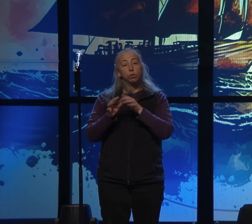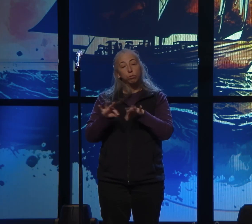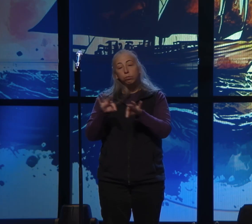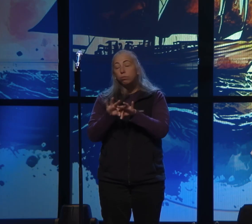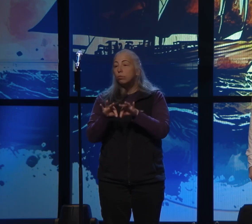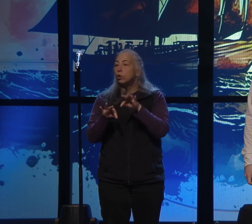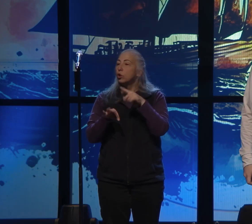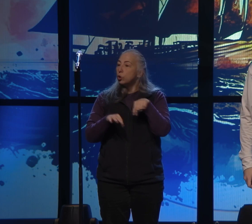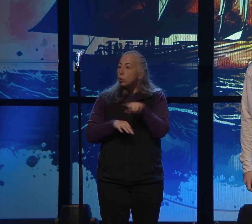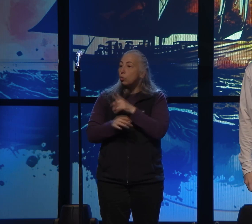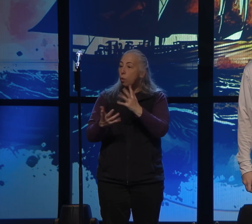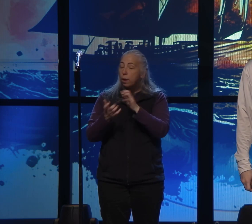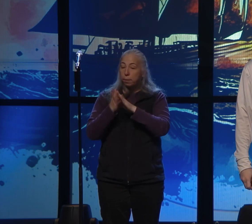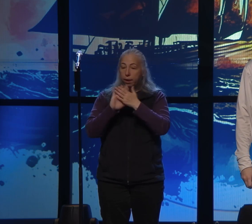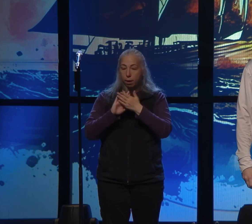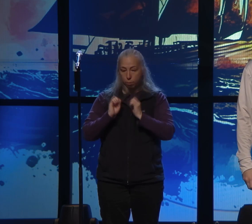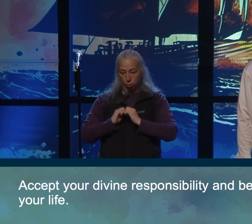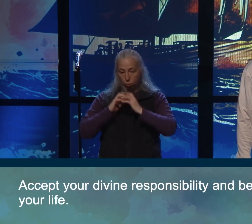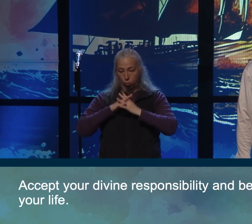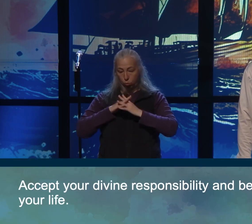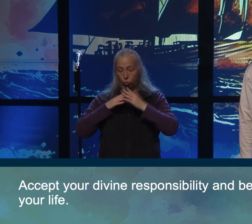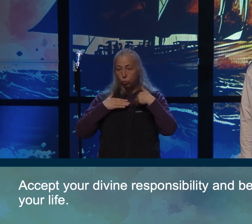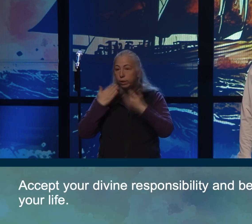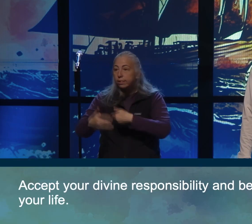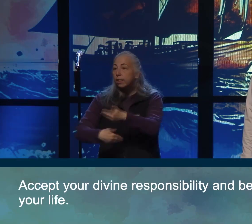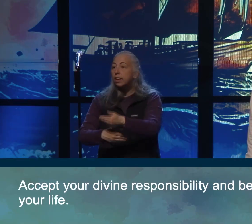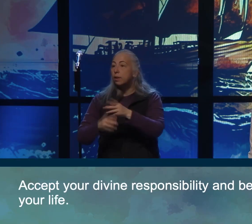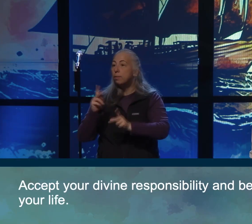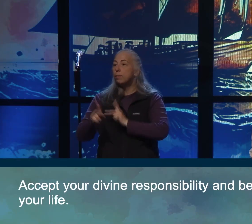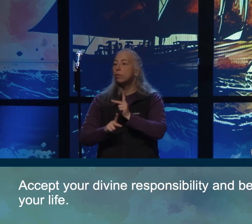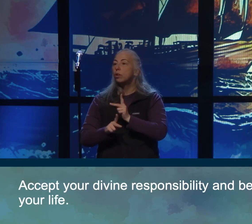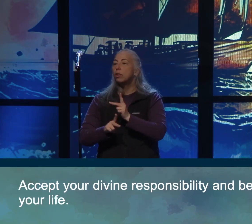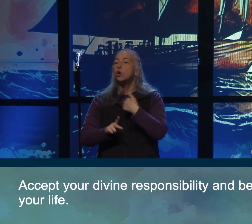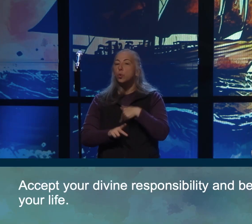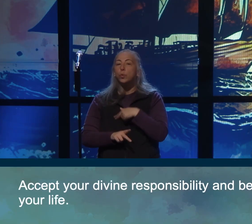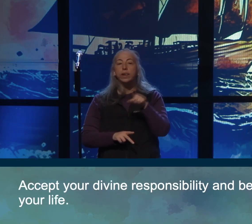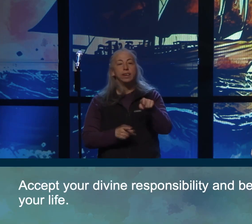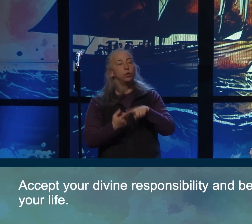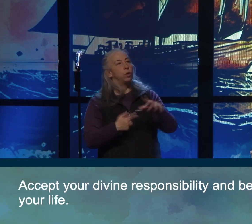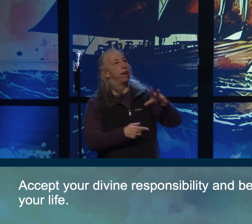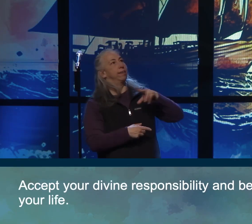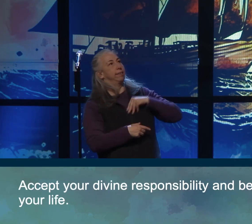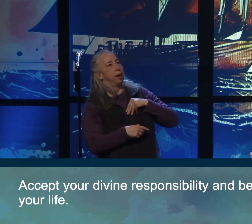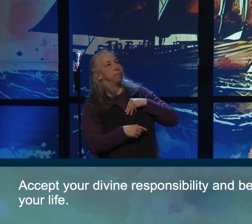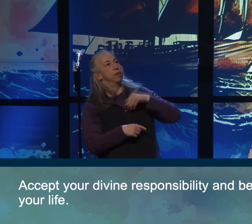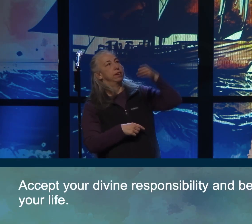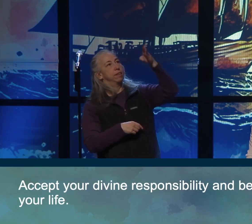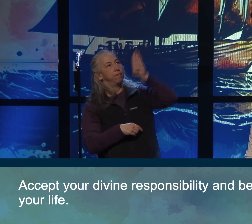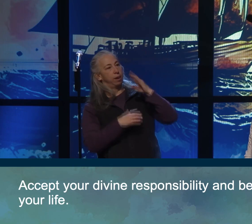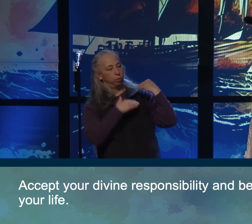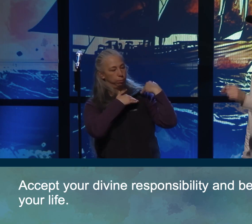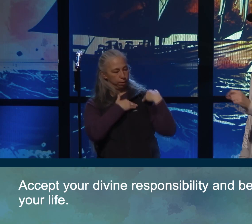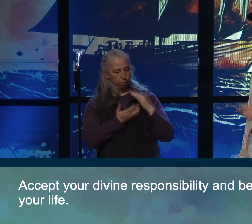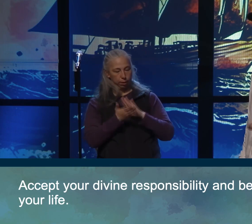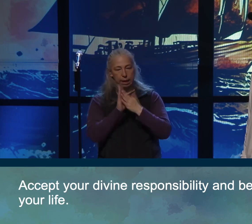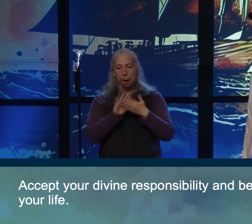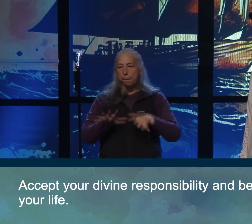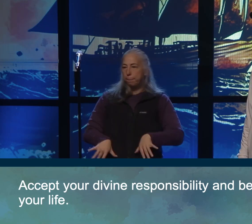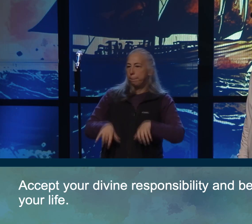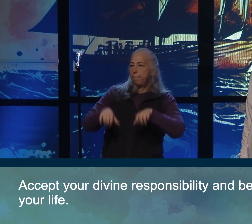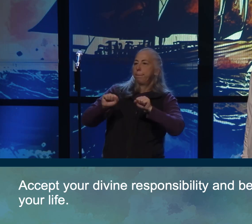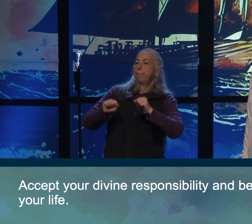resilient people, we have to accept the divine responsibility to be the captain of your